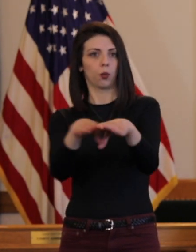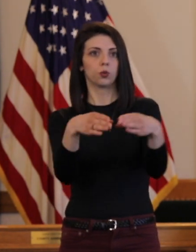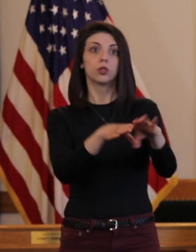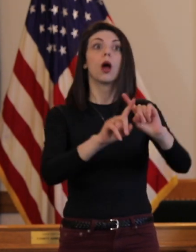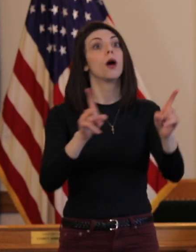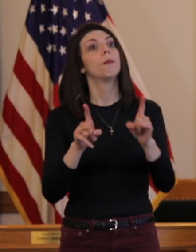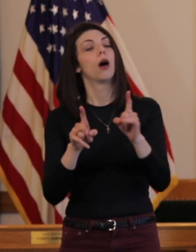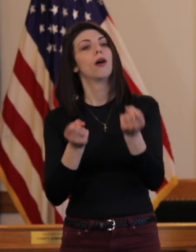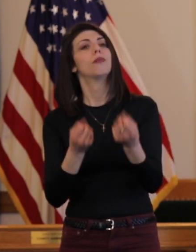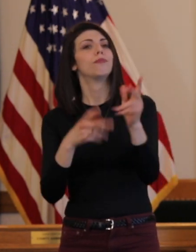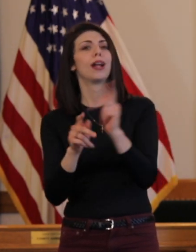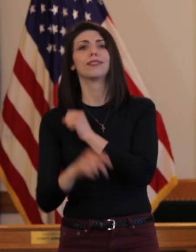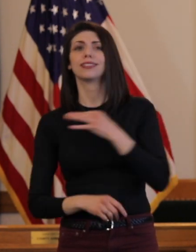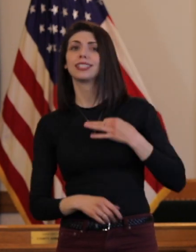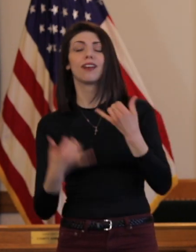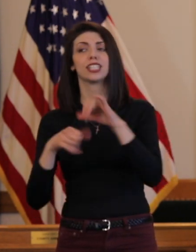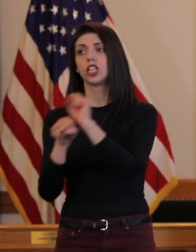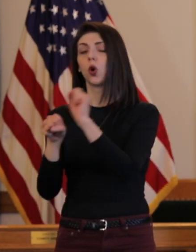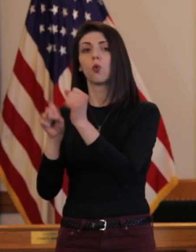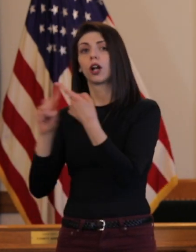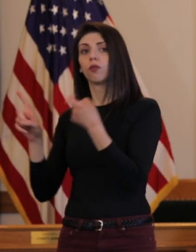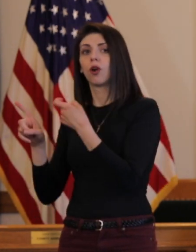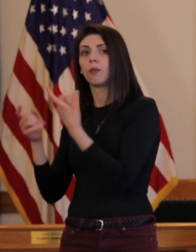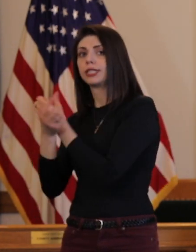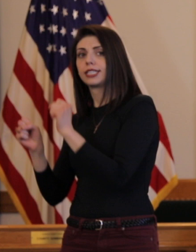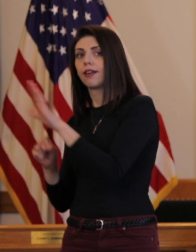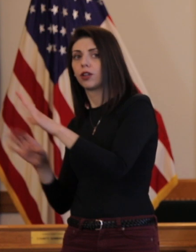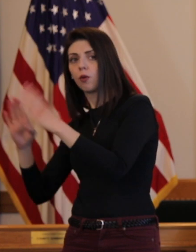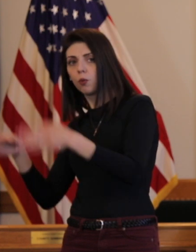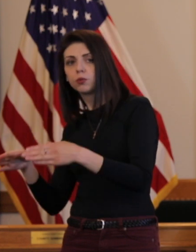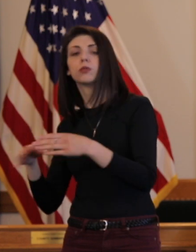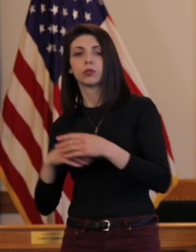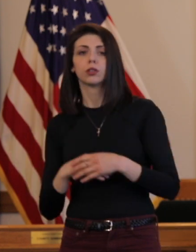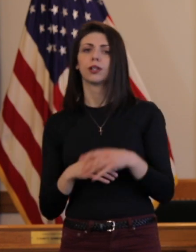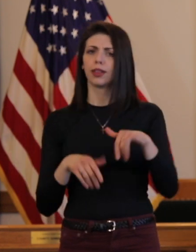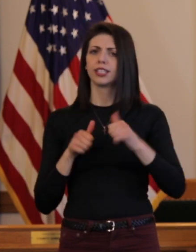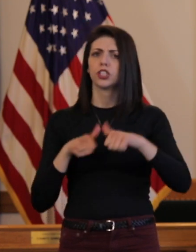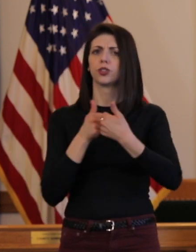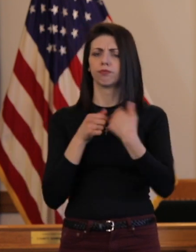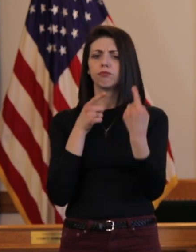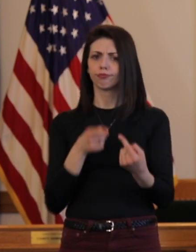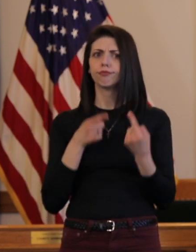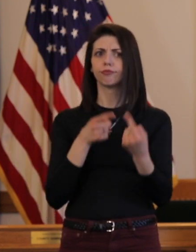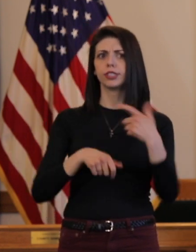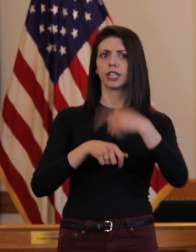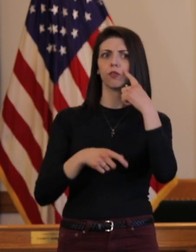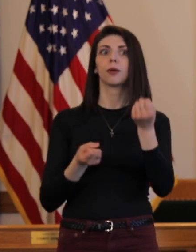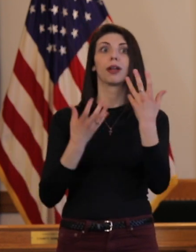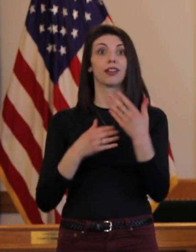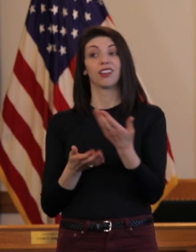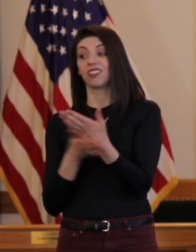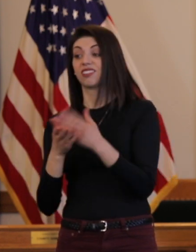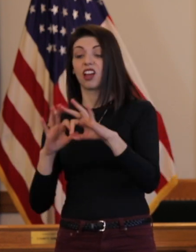but employees are working remotely and services are still available. These are challenging times for all of us. Some families have had their lives